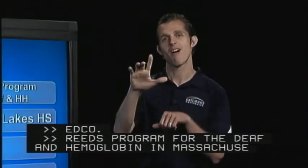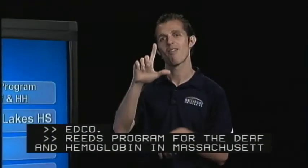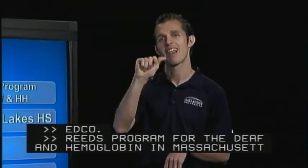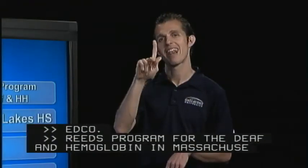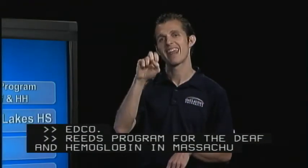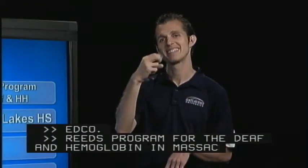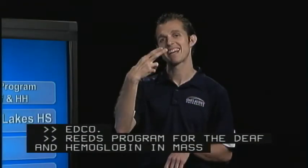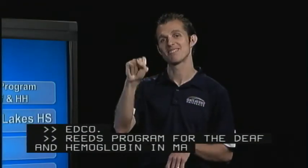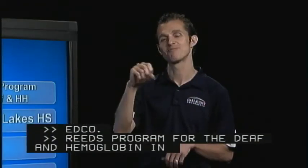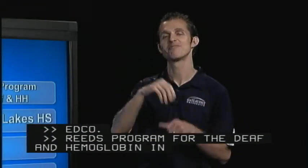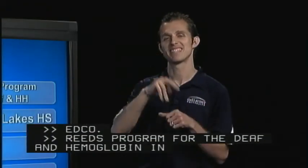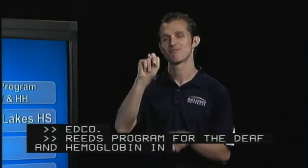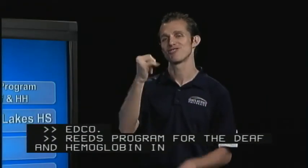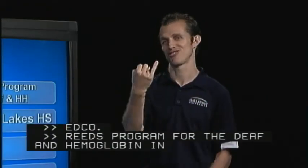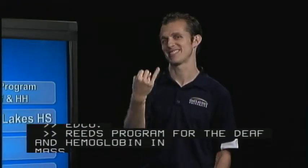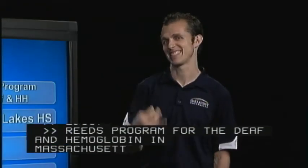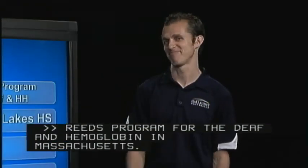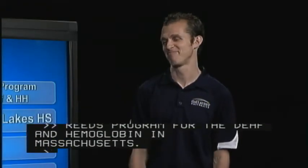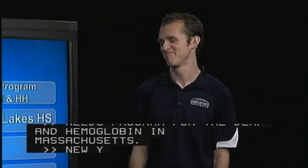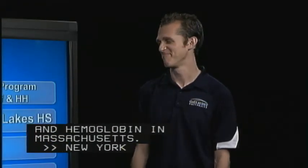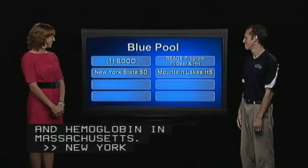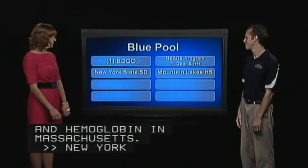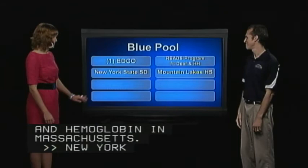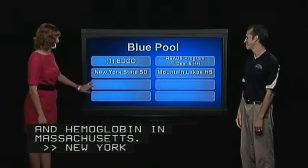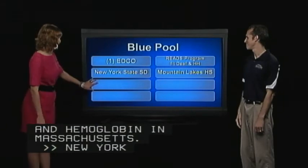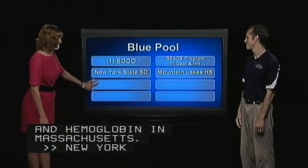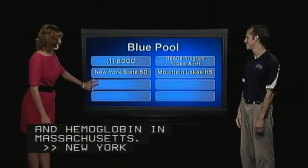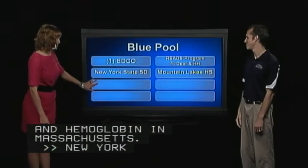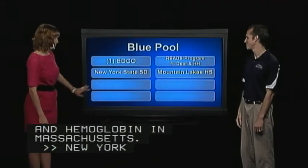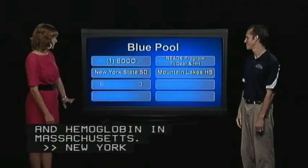Mountain Lakes High School in New Jersey.